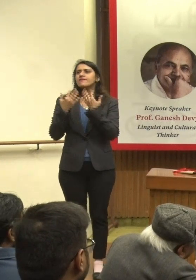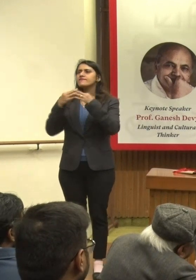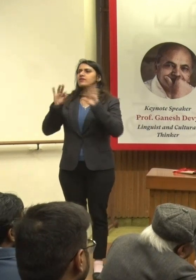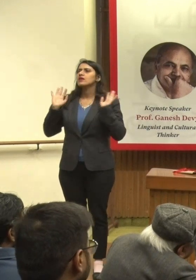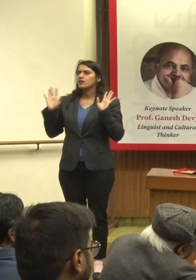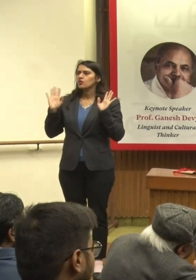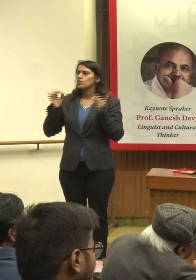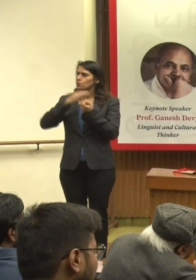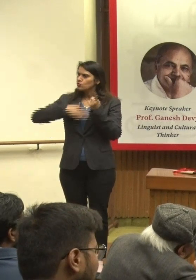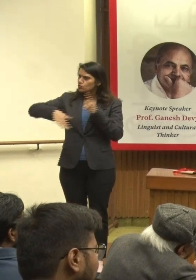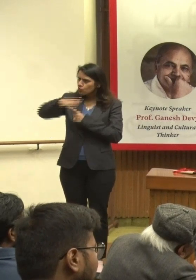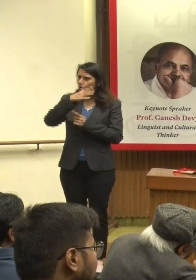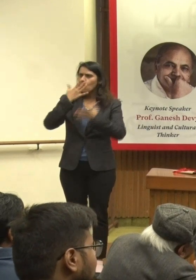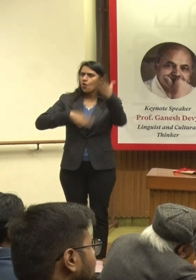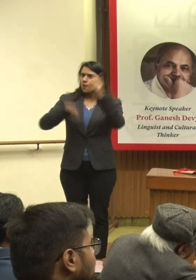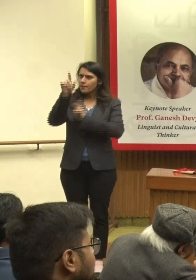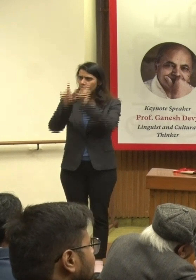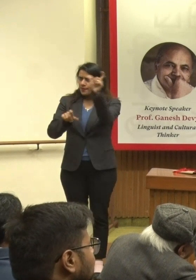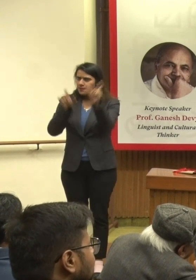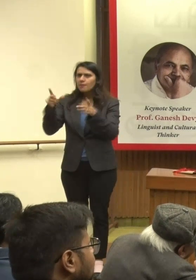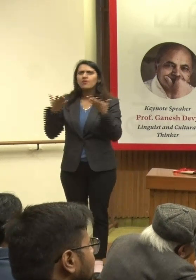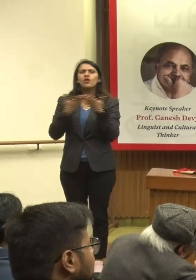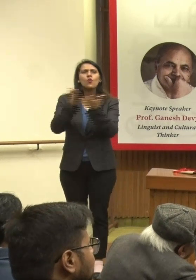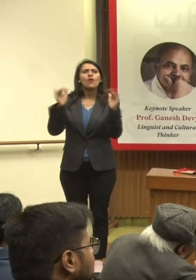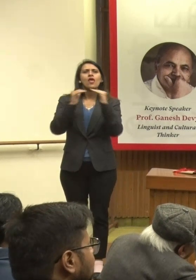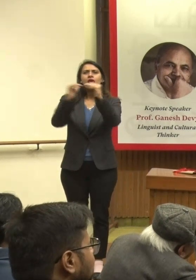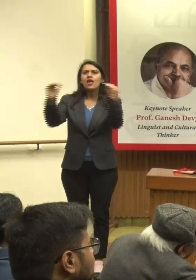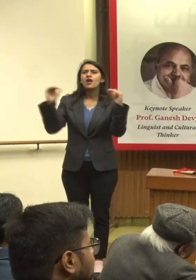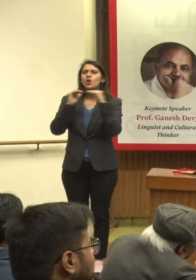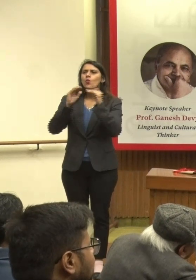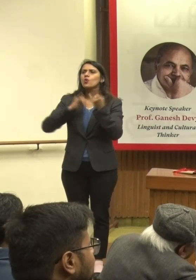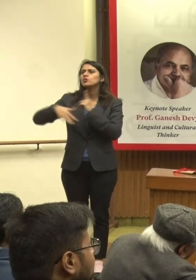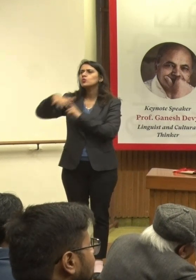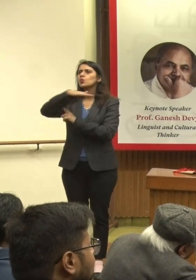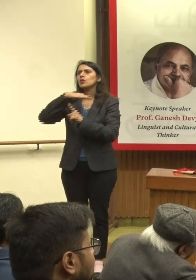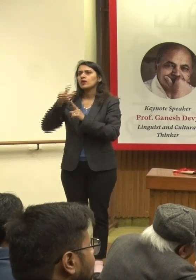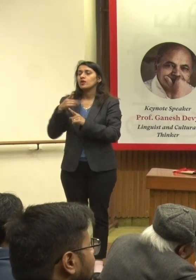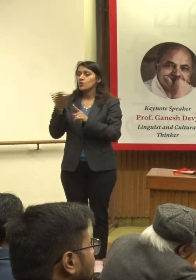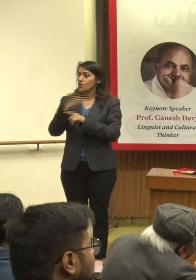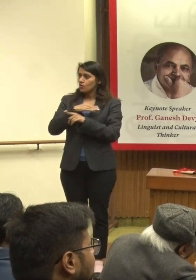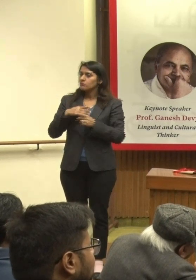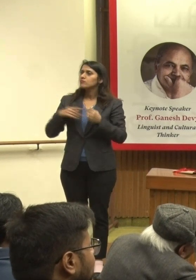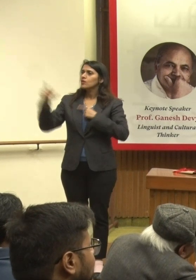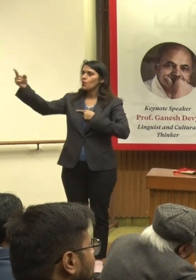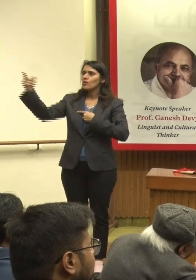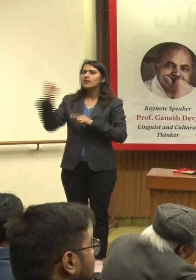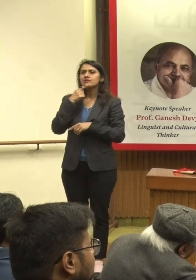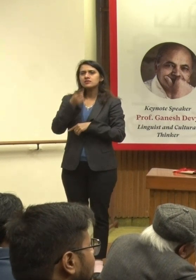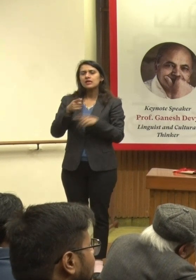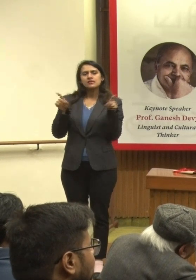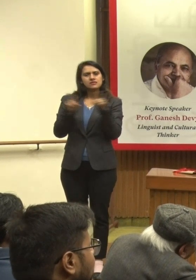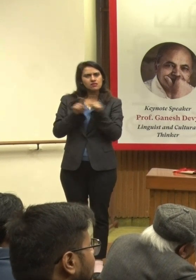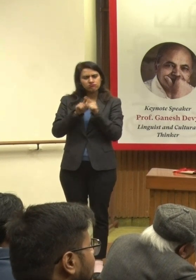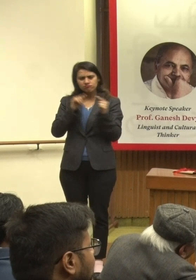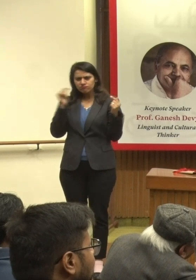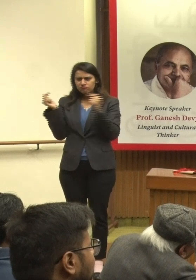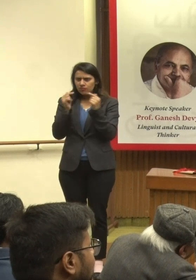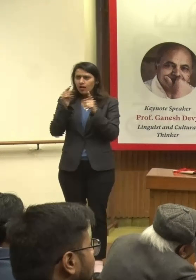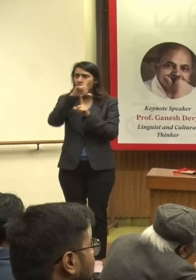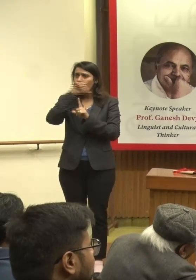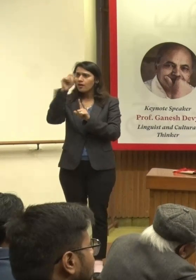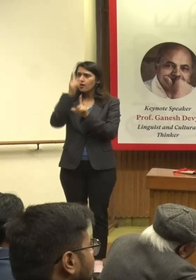a society, human society, equal society. That's what Dr. Ambedkar was arguing 100 years